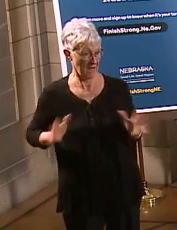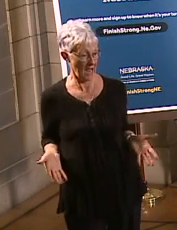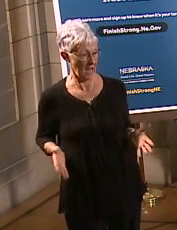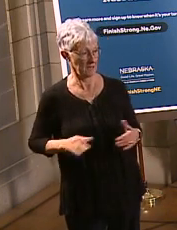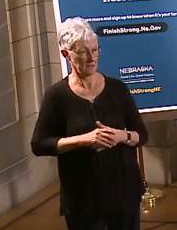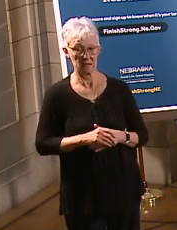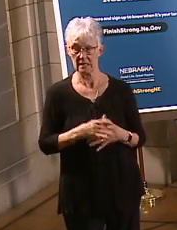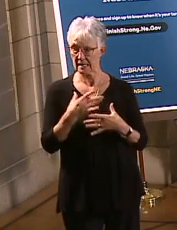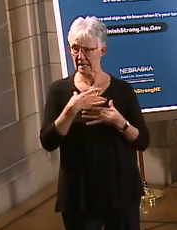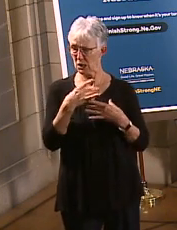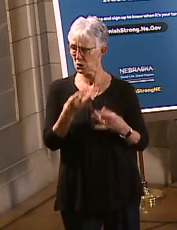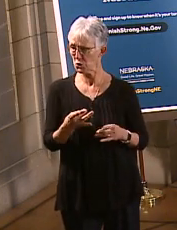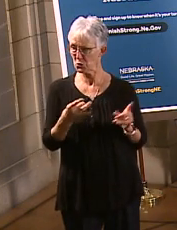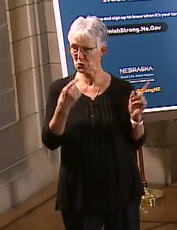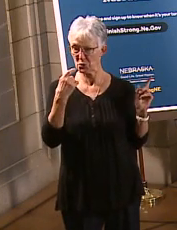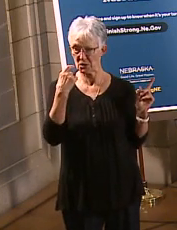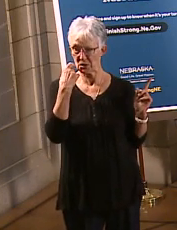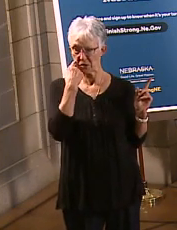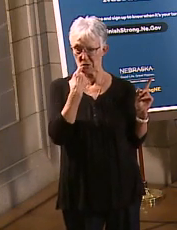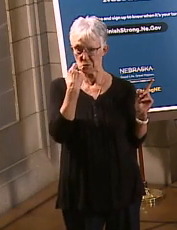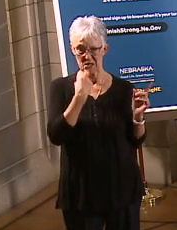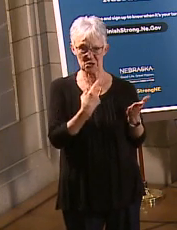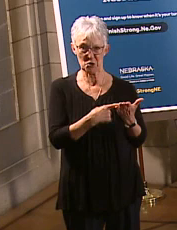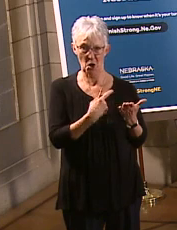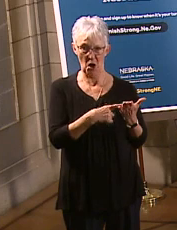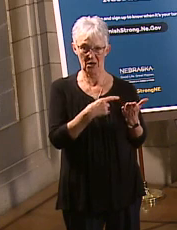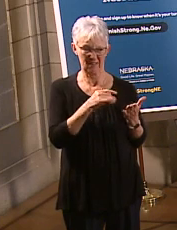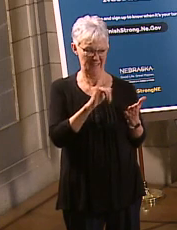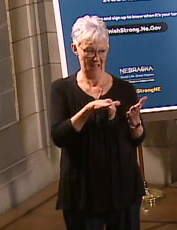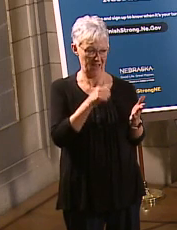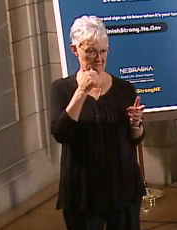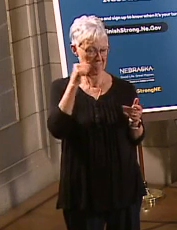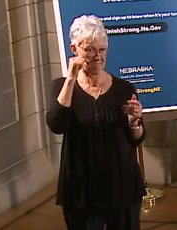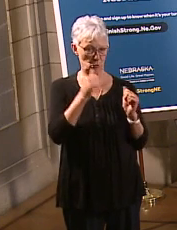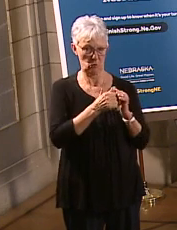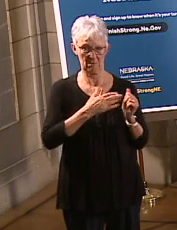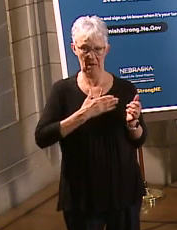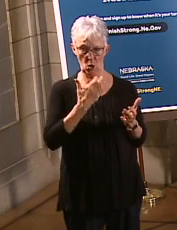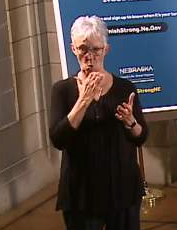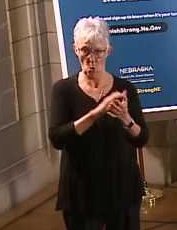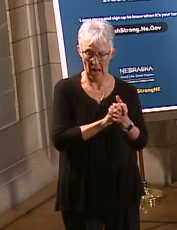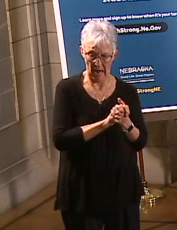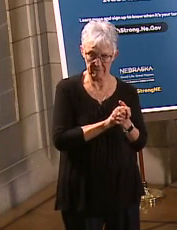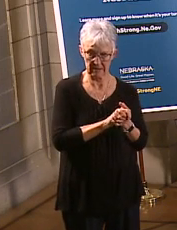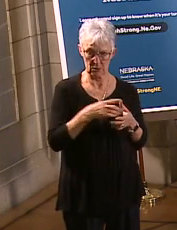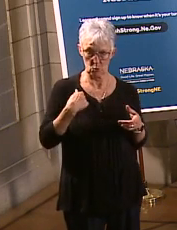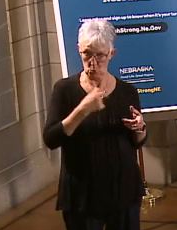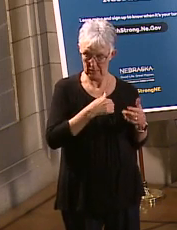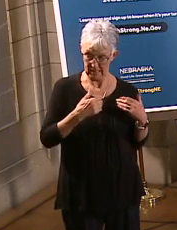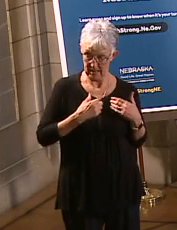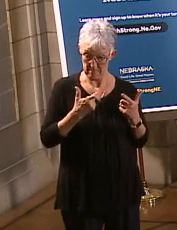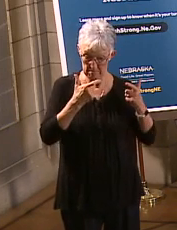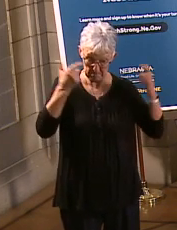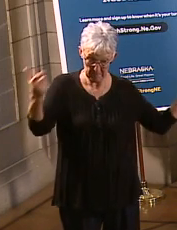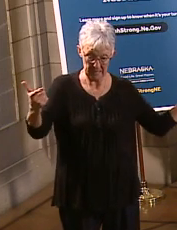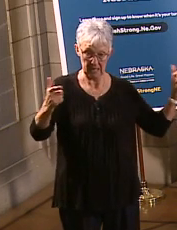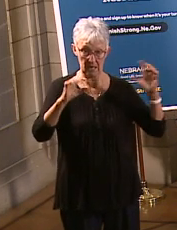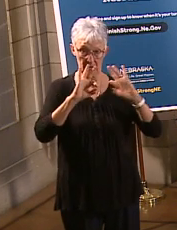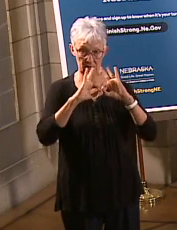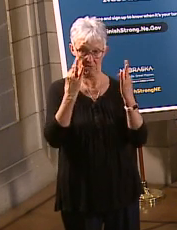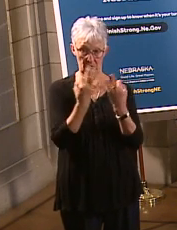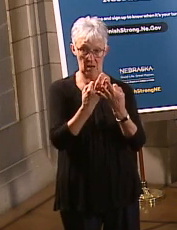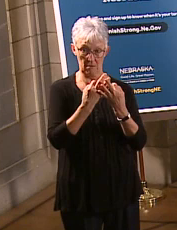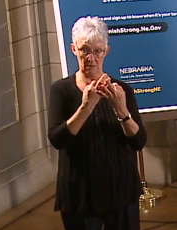interesting, Andrew, we were just talking about that with my wife yesterday about, you know, are we going to have the big family get-together that we normally do at